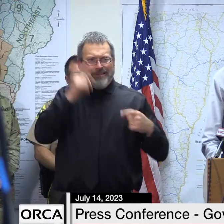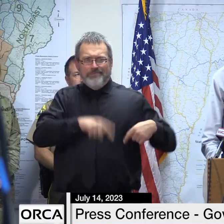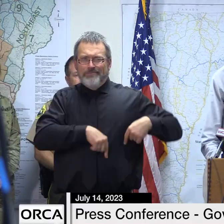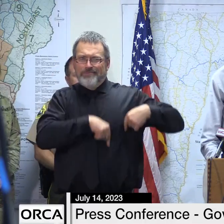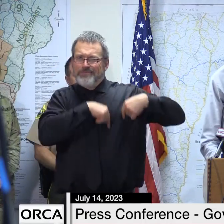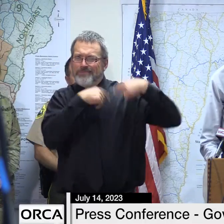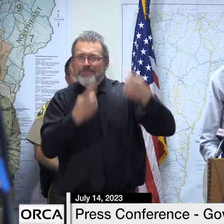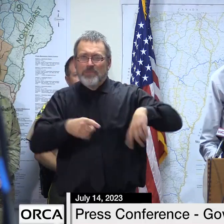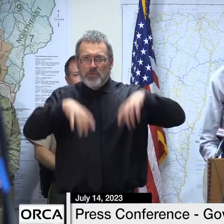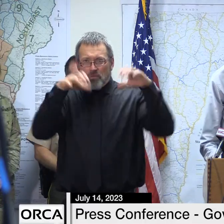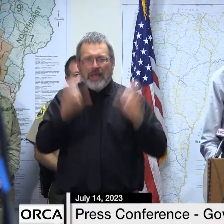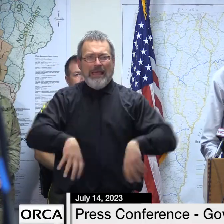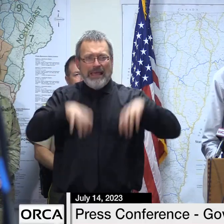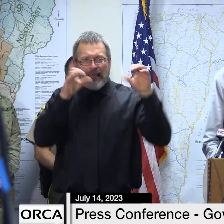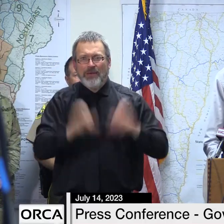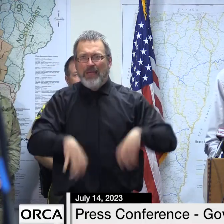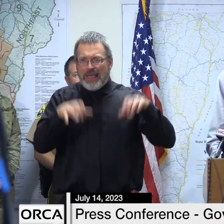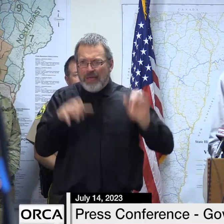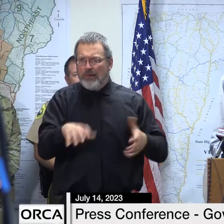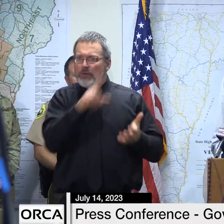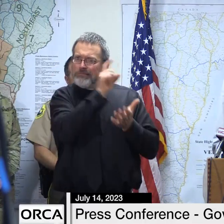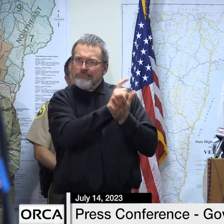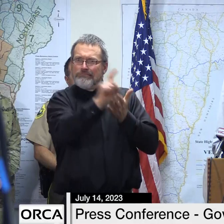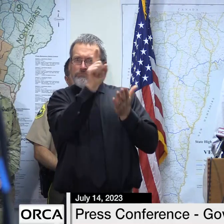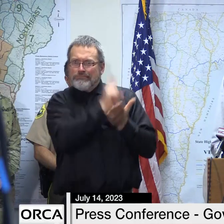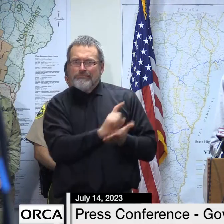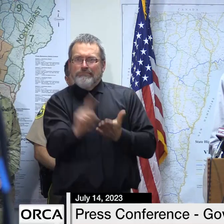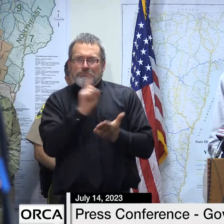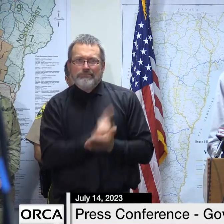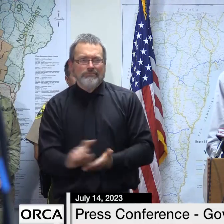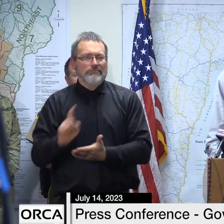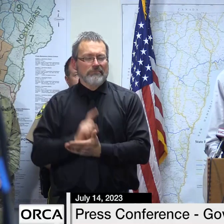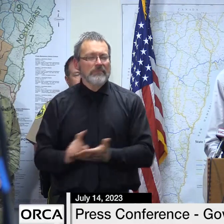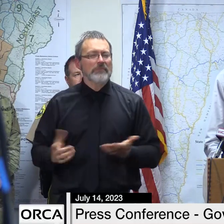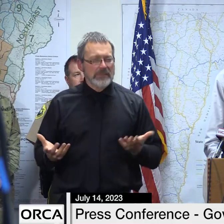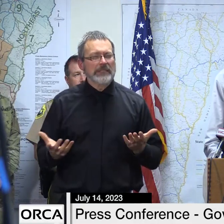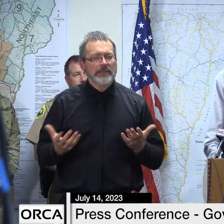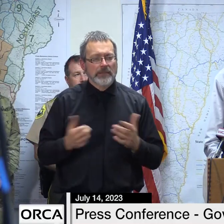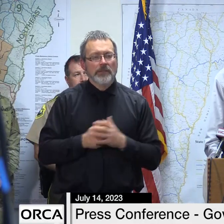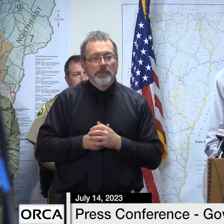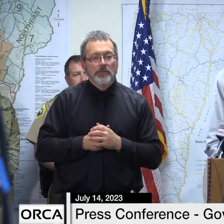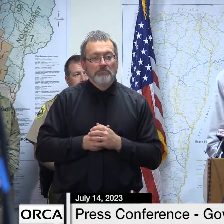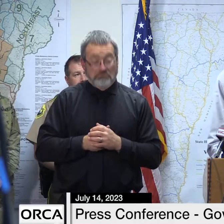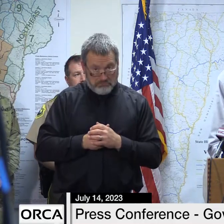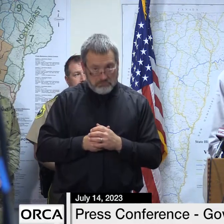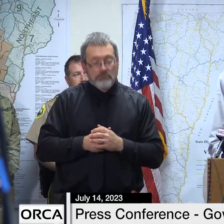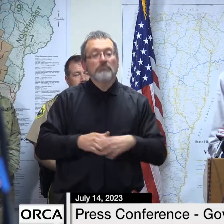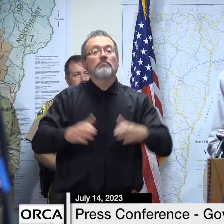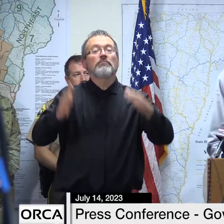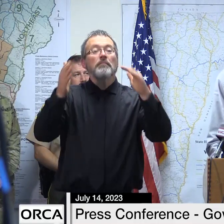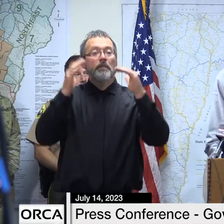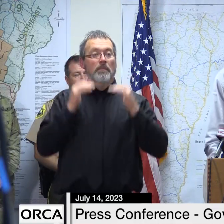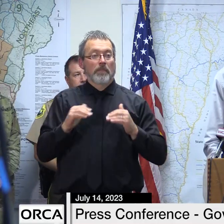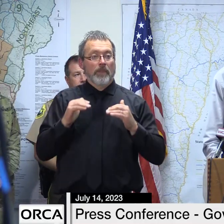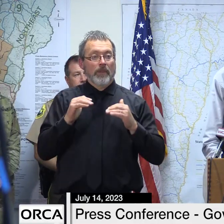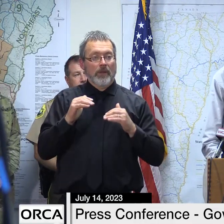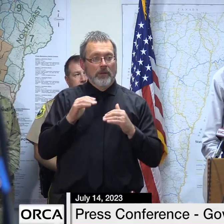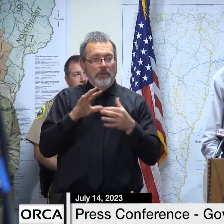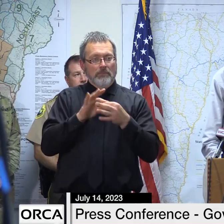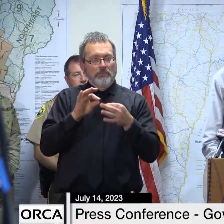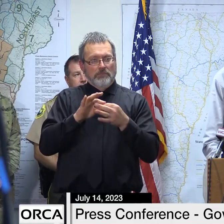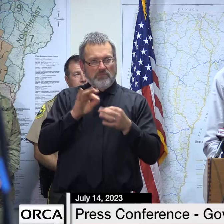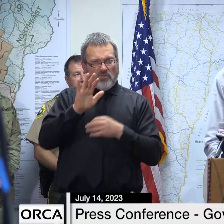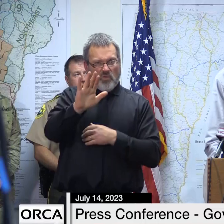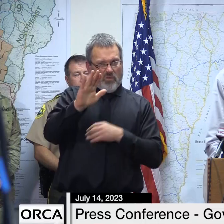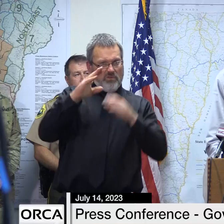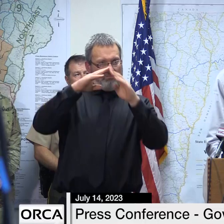this time period. Next, returning to your home. Wait until local officials say it's safe